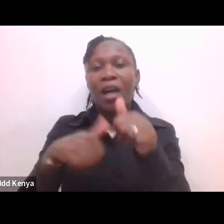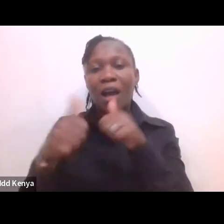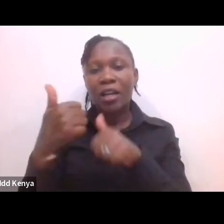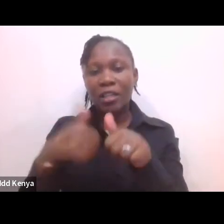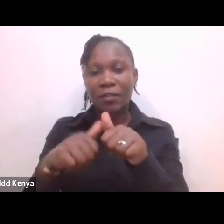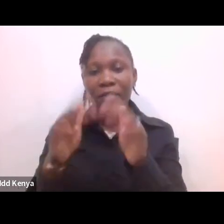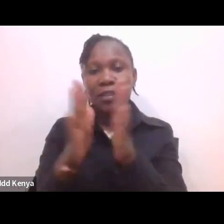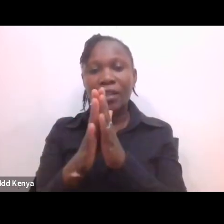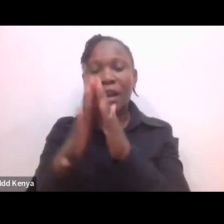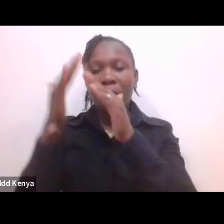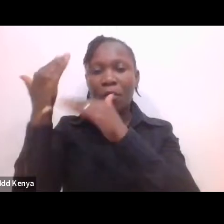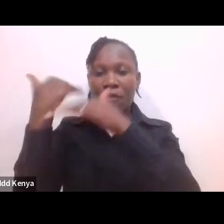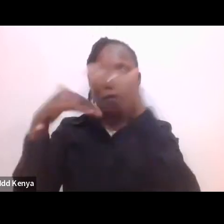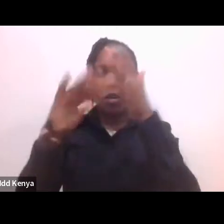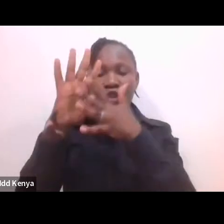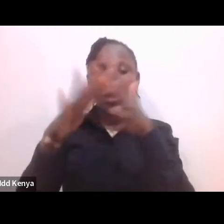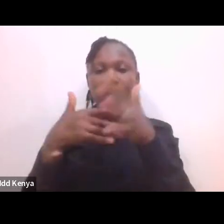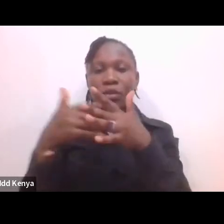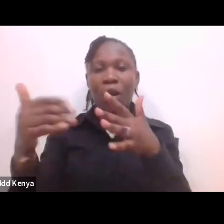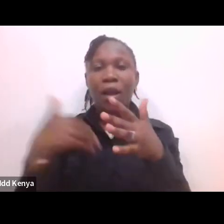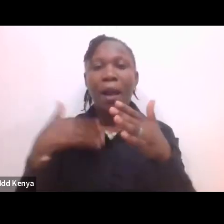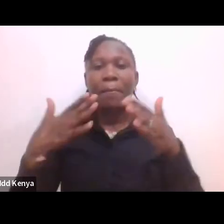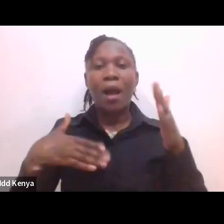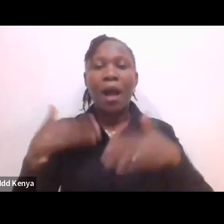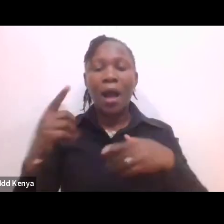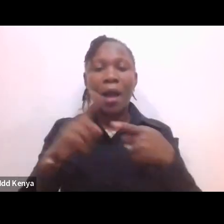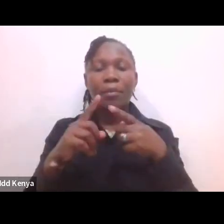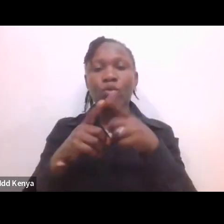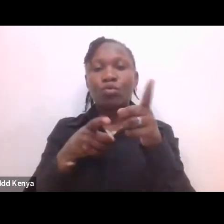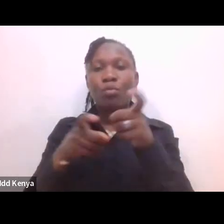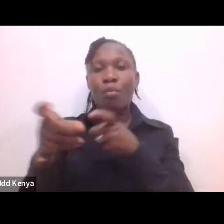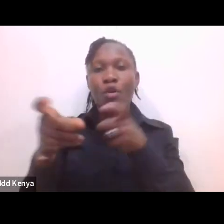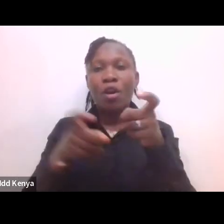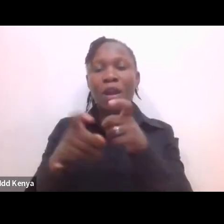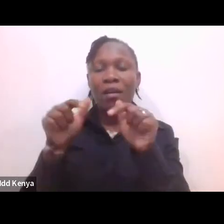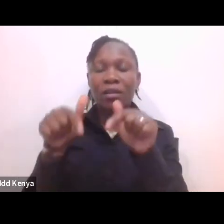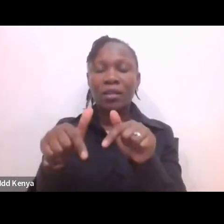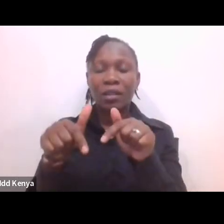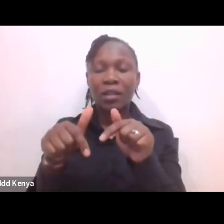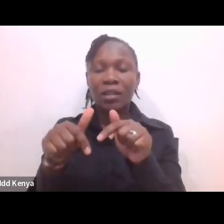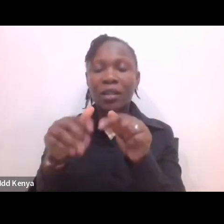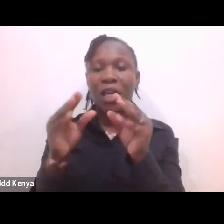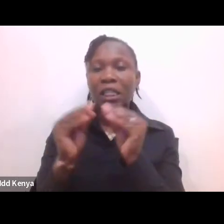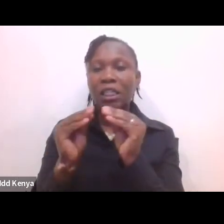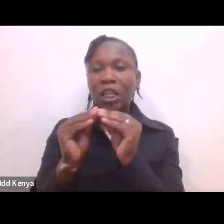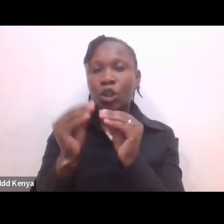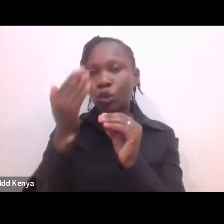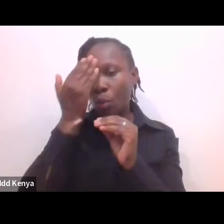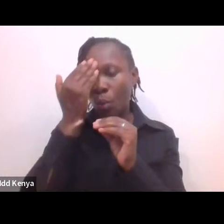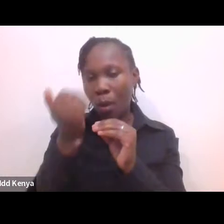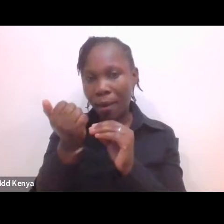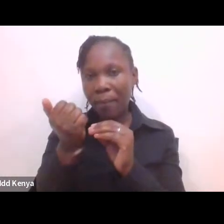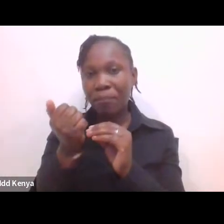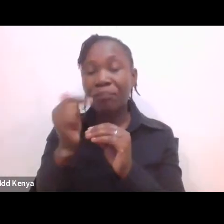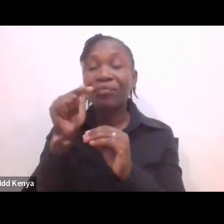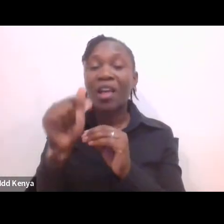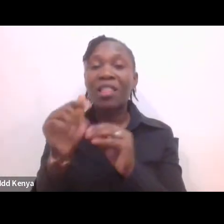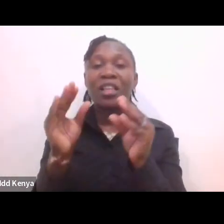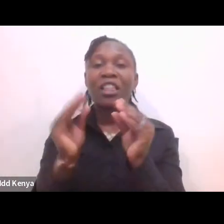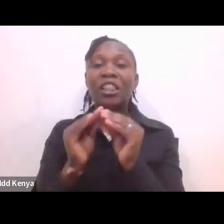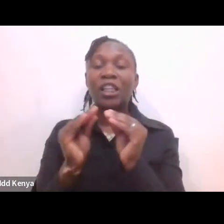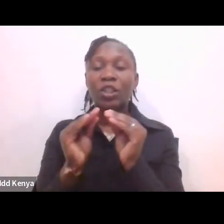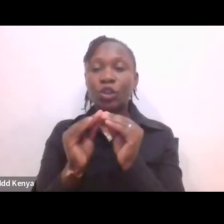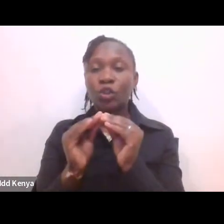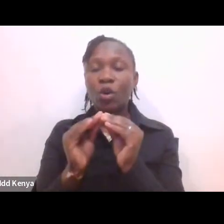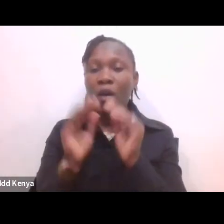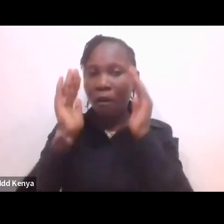networking. I'm excited to moderate this session because this session is going to focus